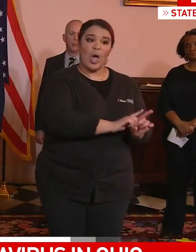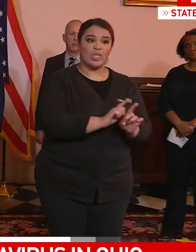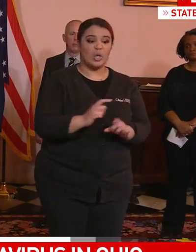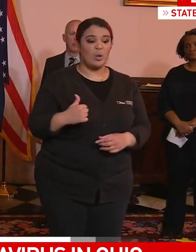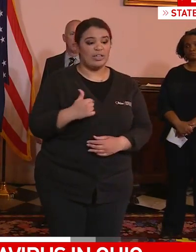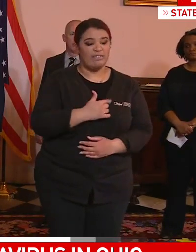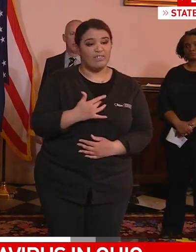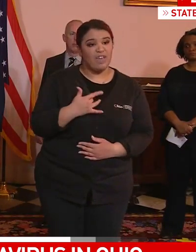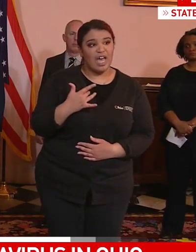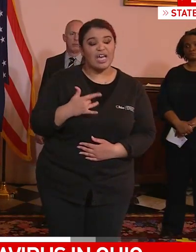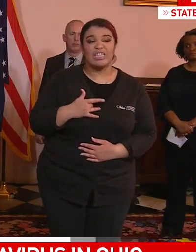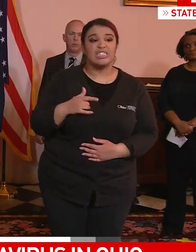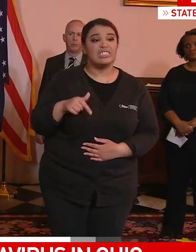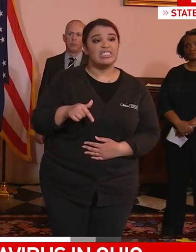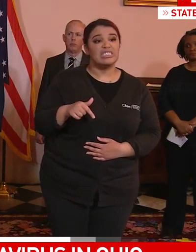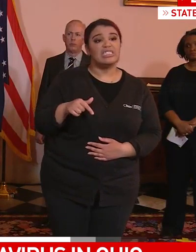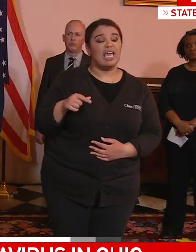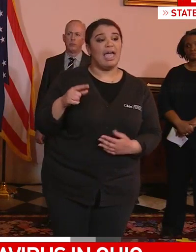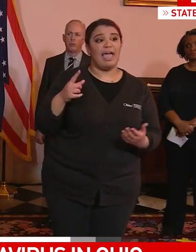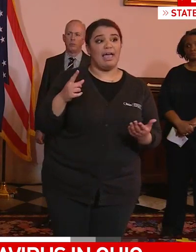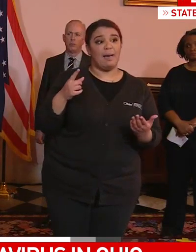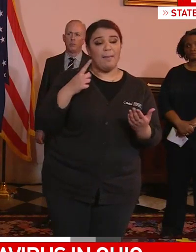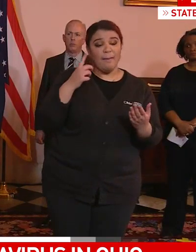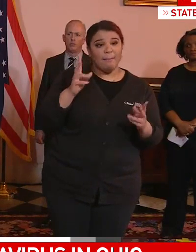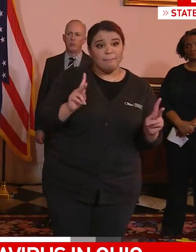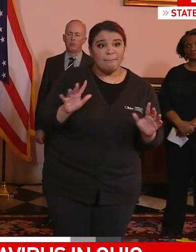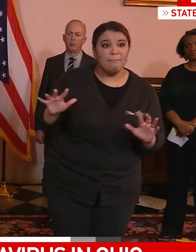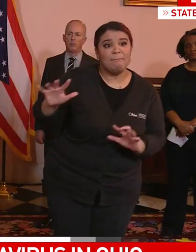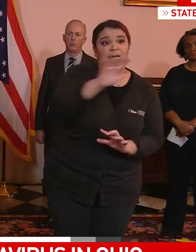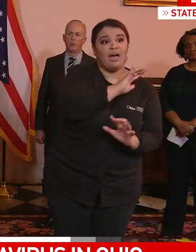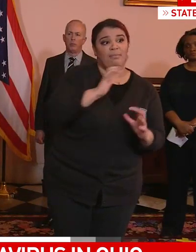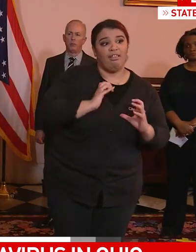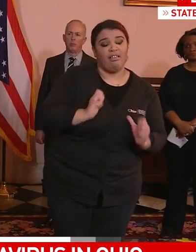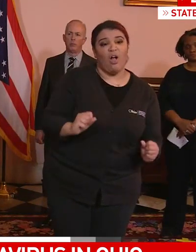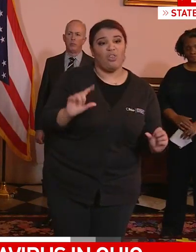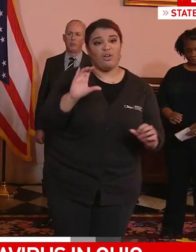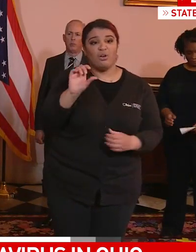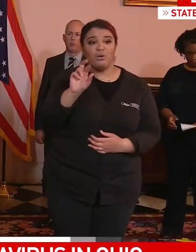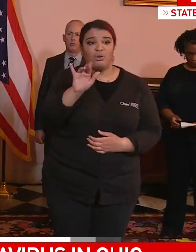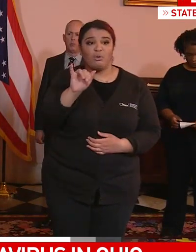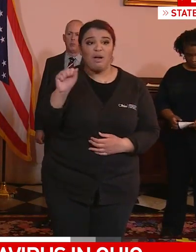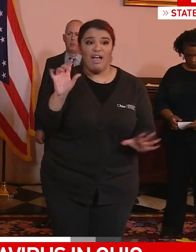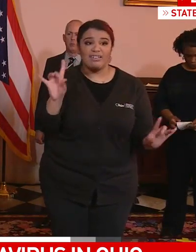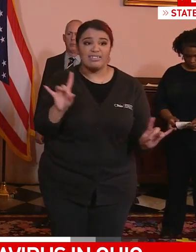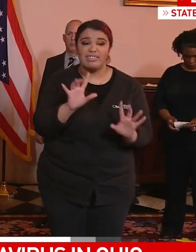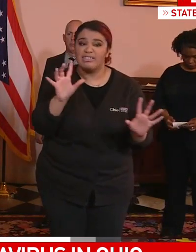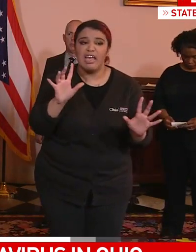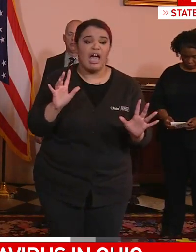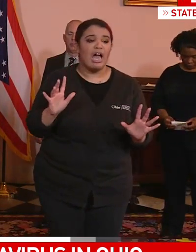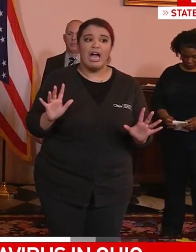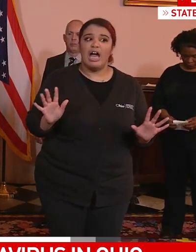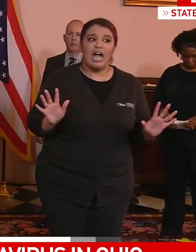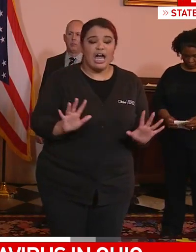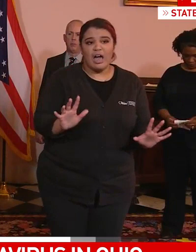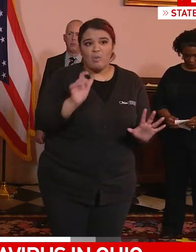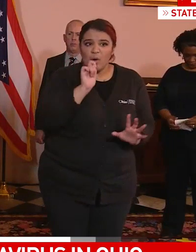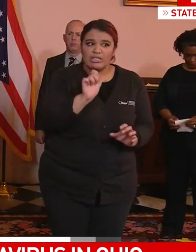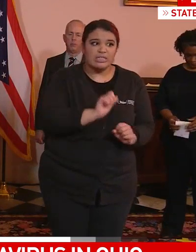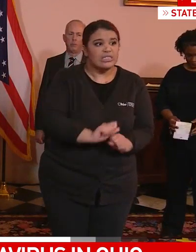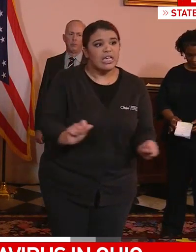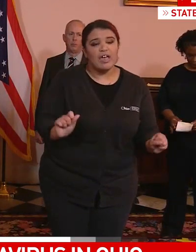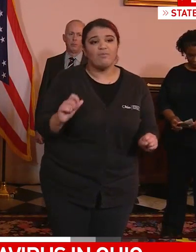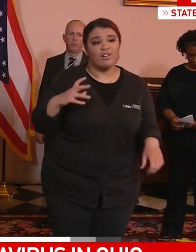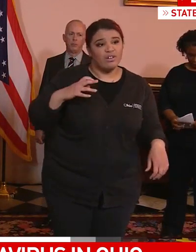a public health crisis. We could not let this happen. We could not have people show up to the polls. We could not have poll workers show